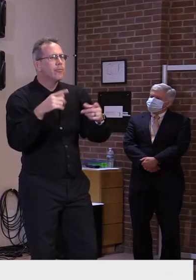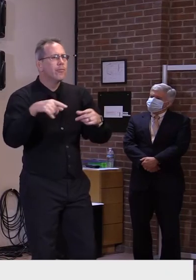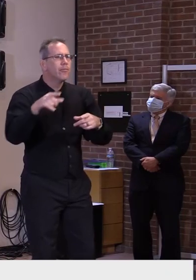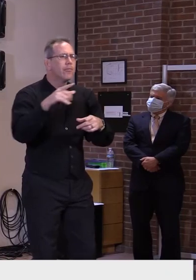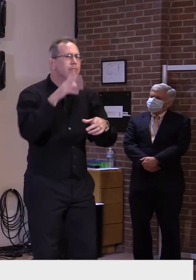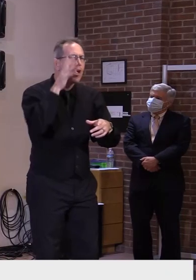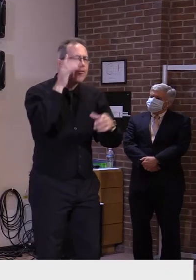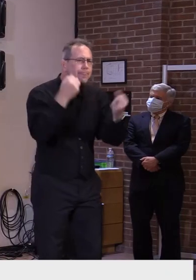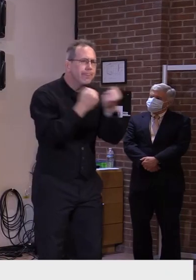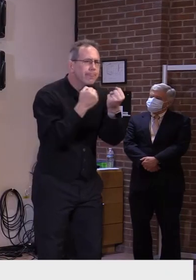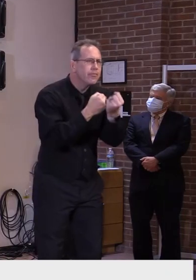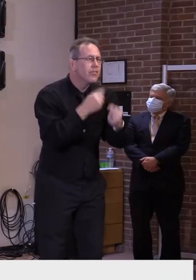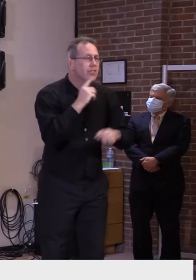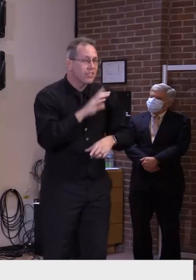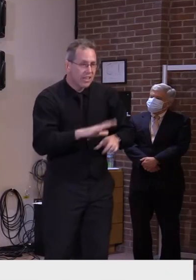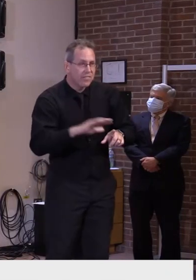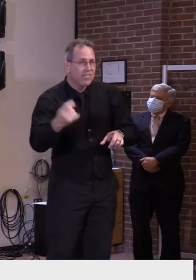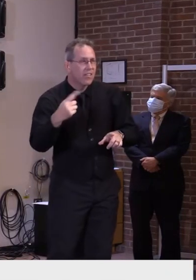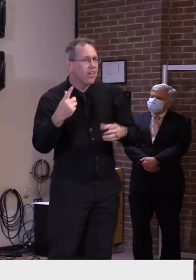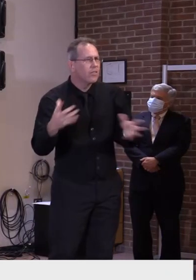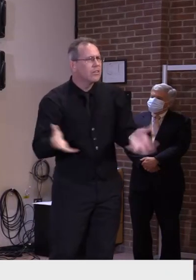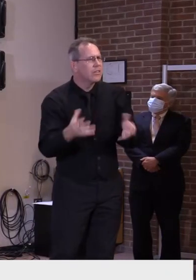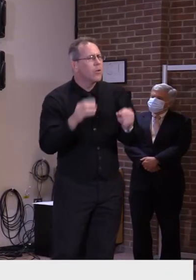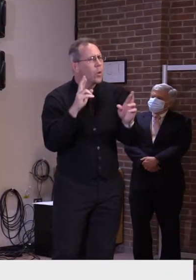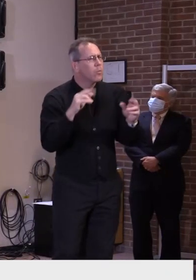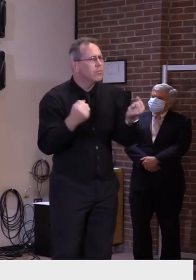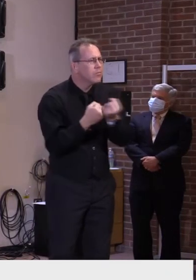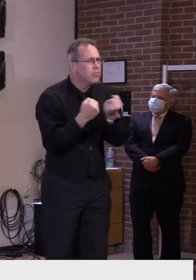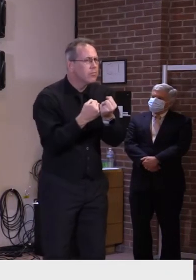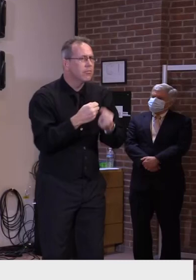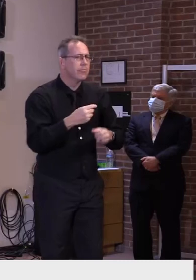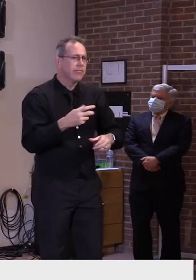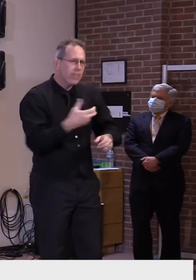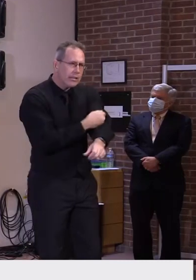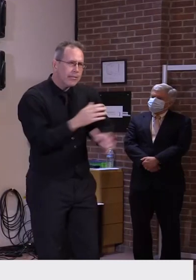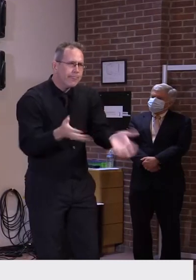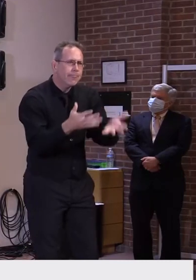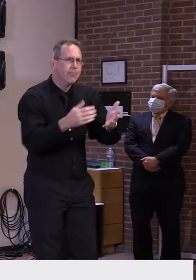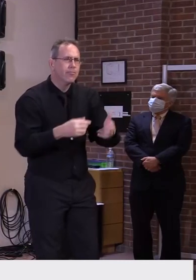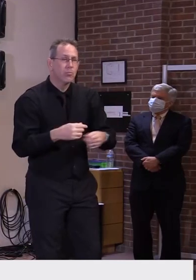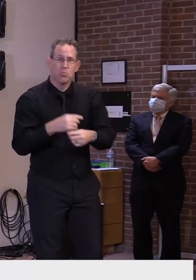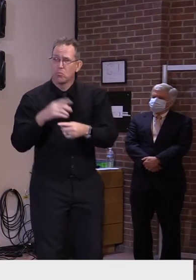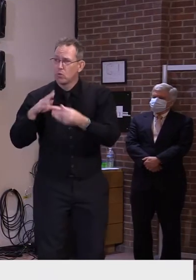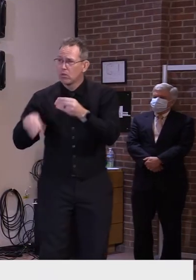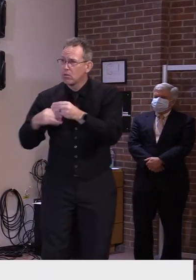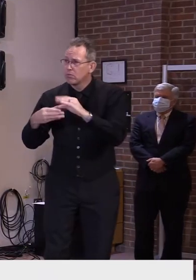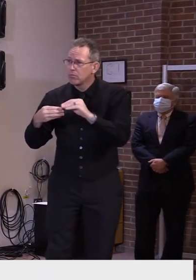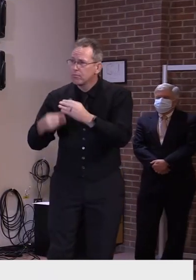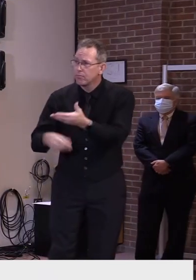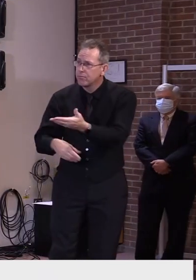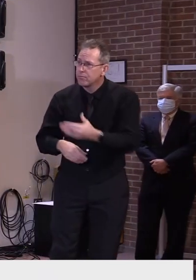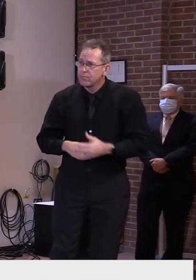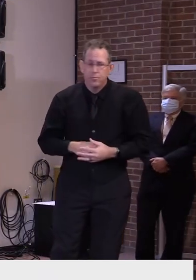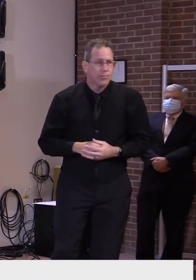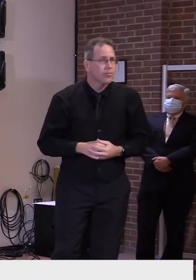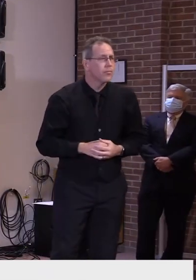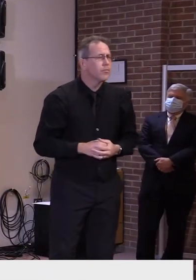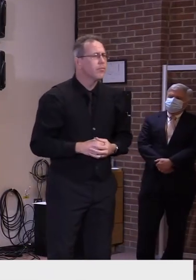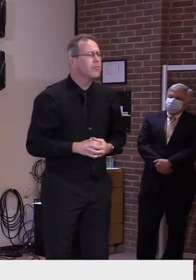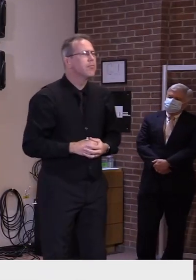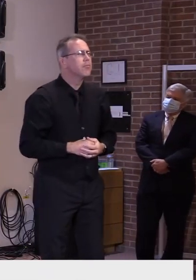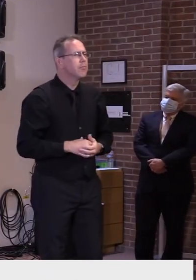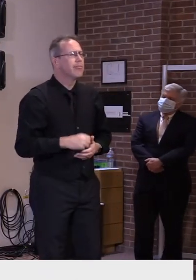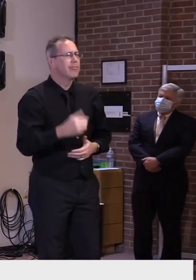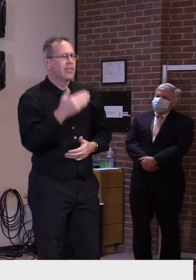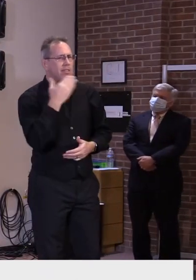But Secretary French. Yeah, thanks for the question. As we did with